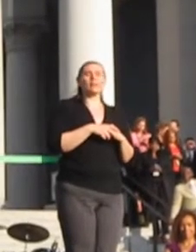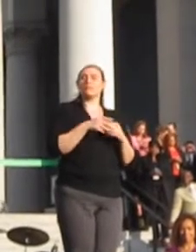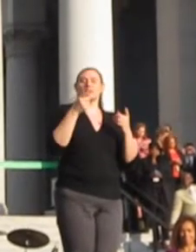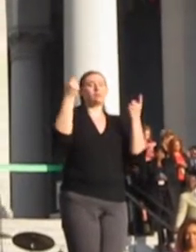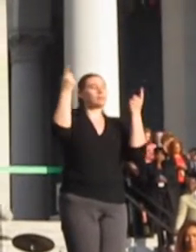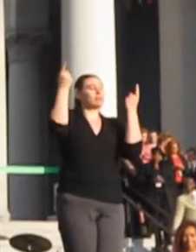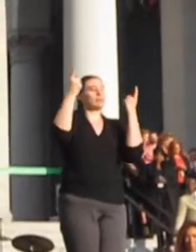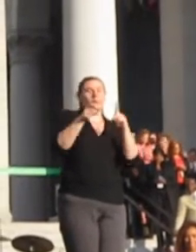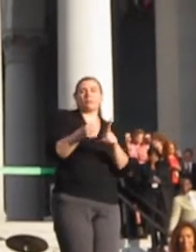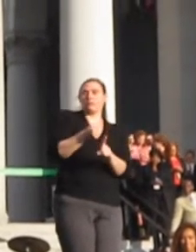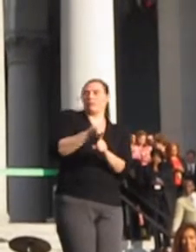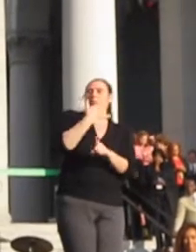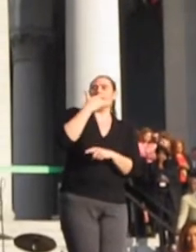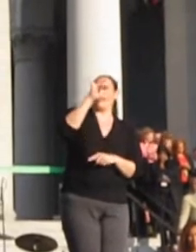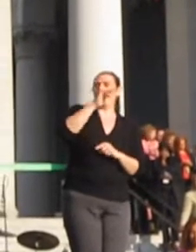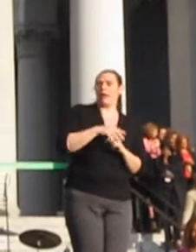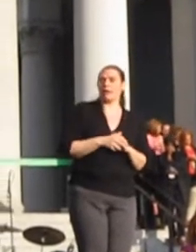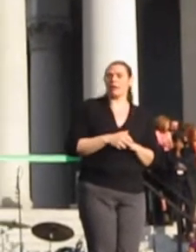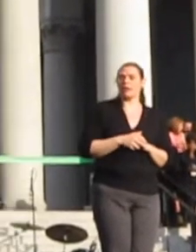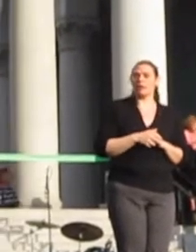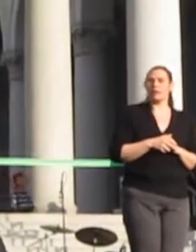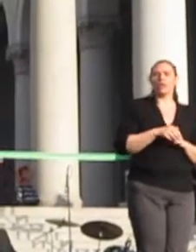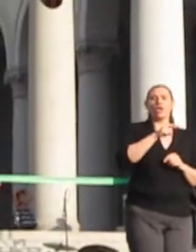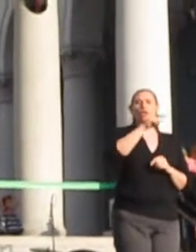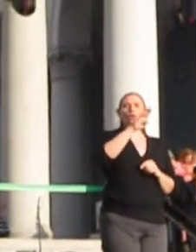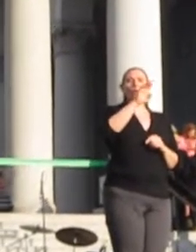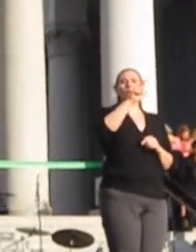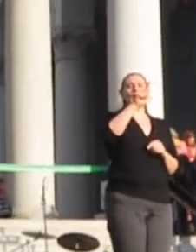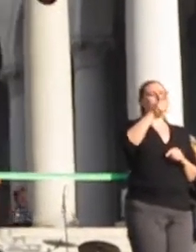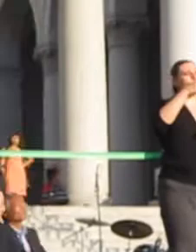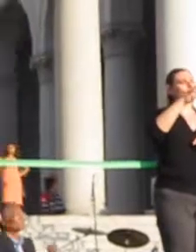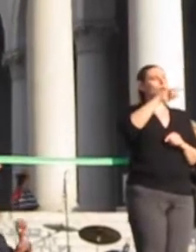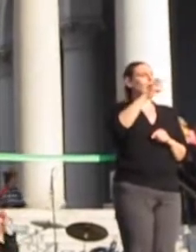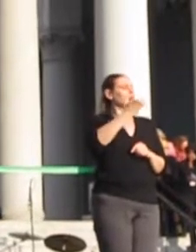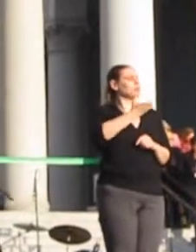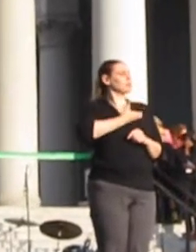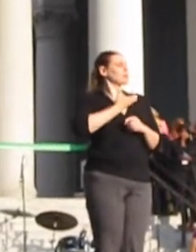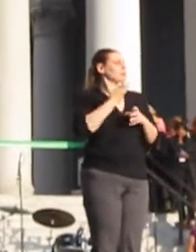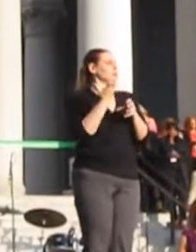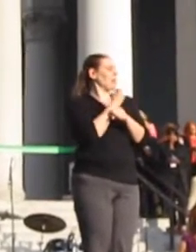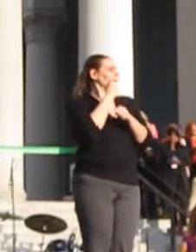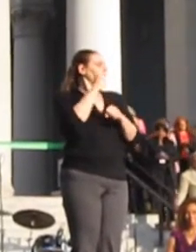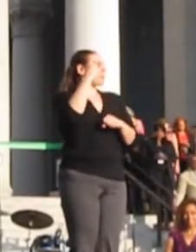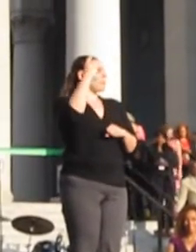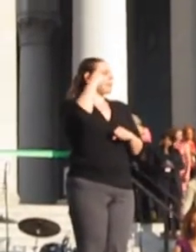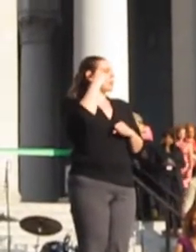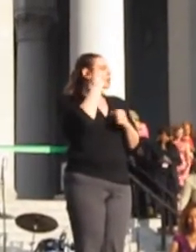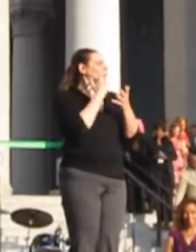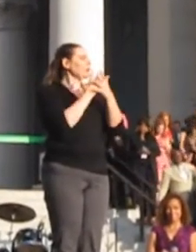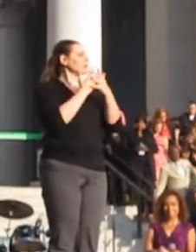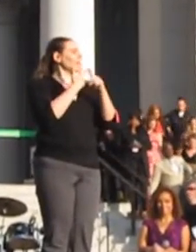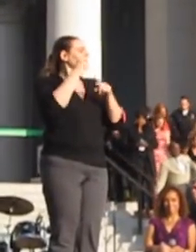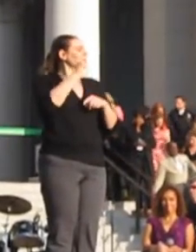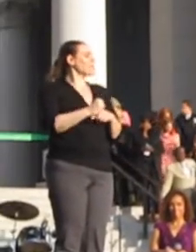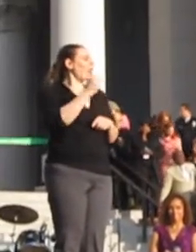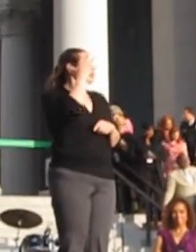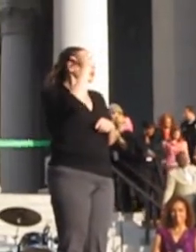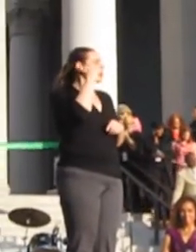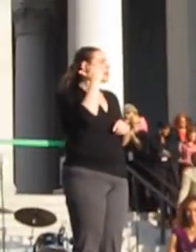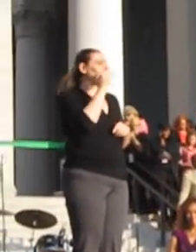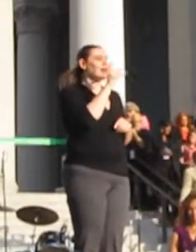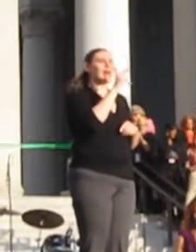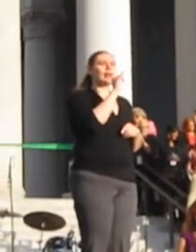pure coincidence, the Nobel Peace Prize winning political prisoner from South Korea,